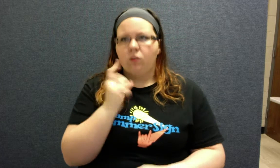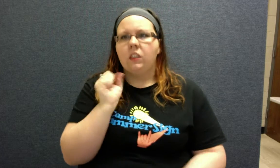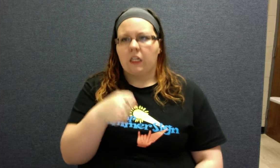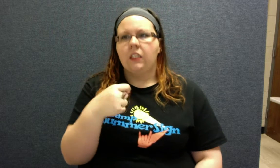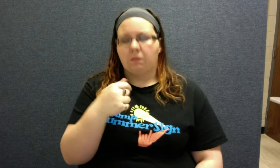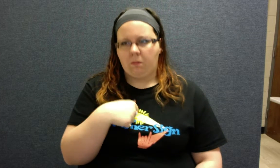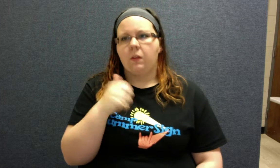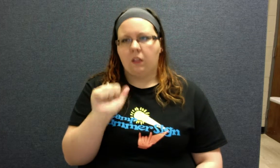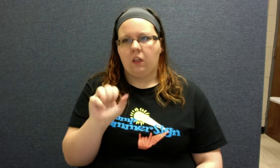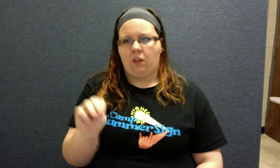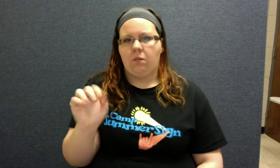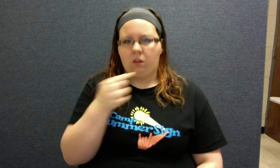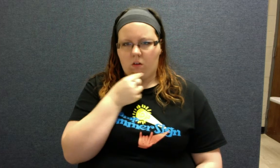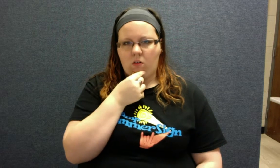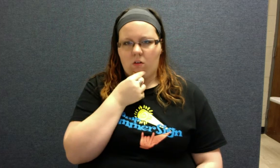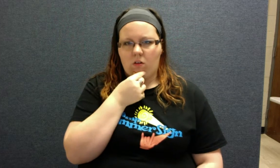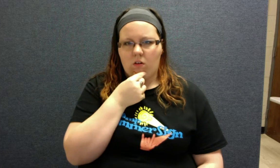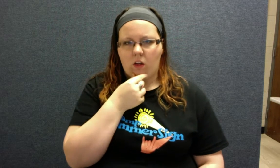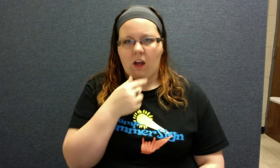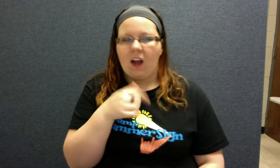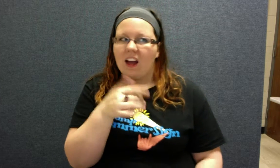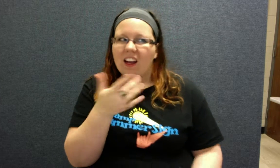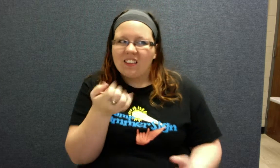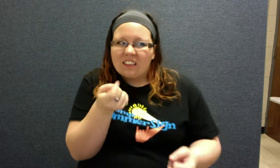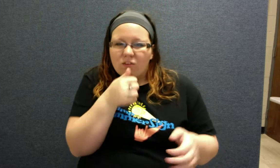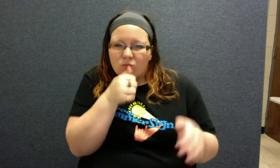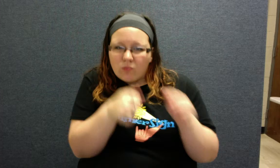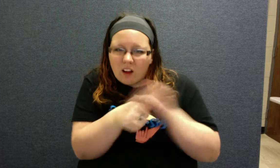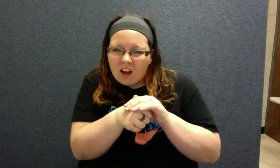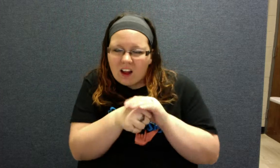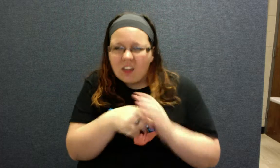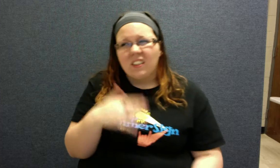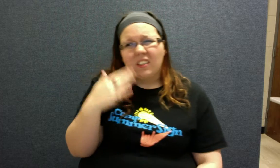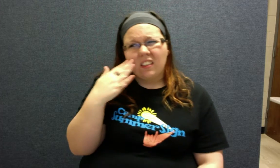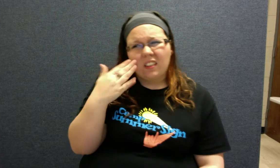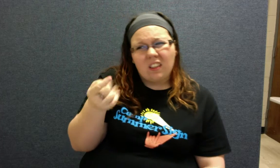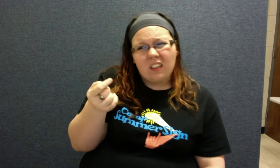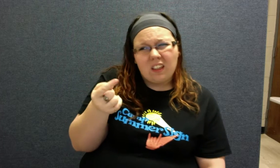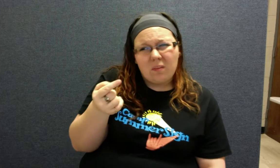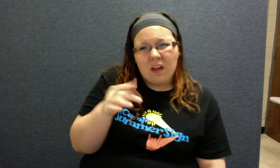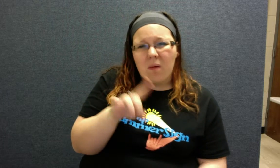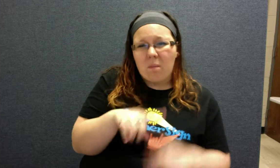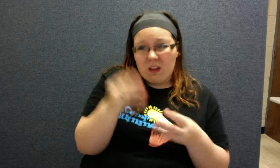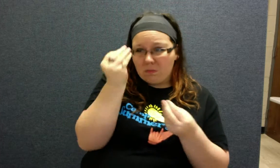hard to hide that fact. Sort of knew I was gay, but I had definitely not come out yet at all.